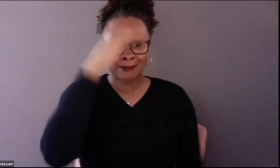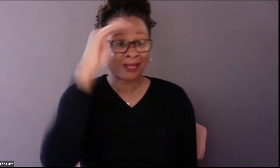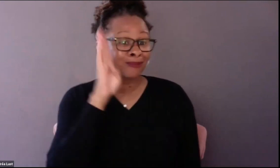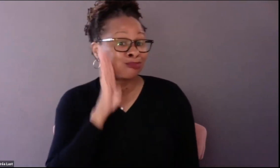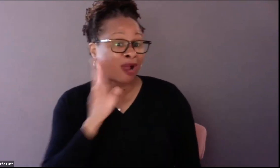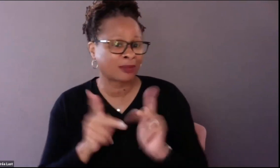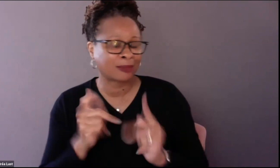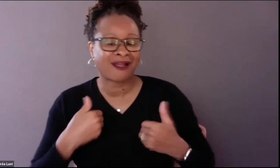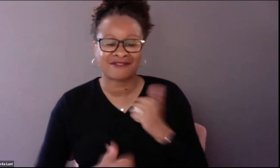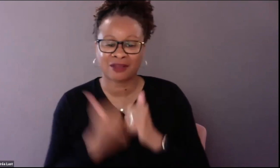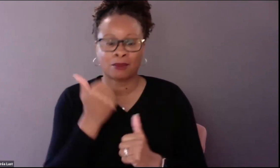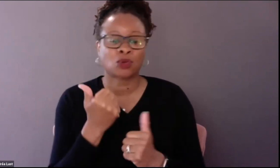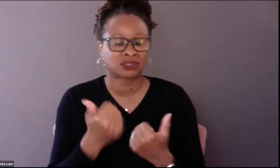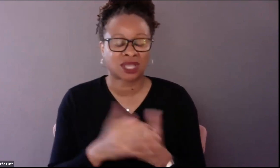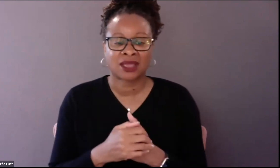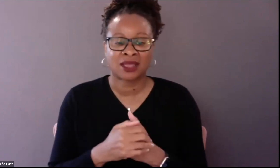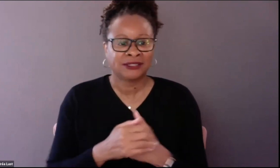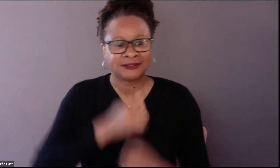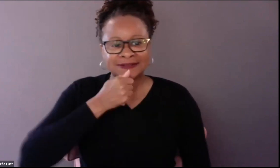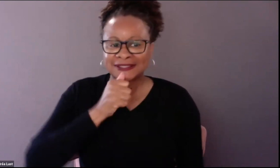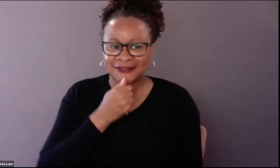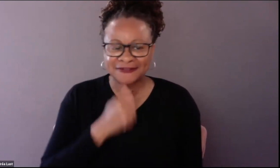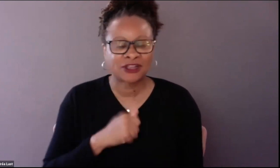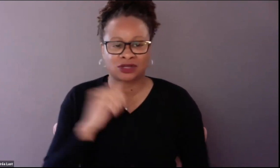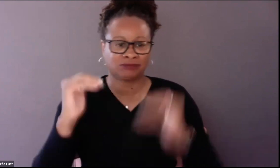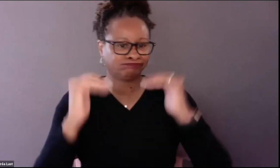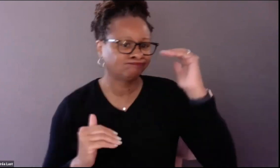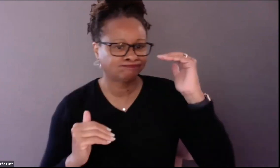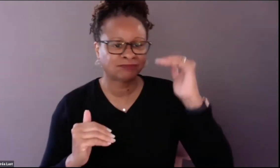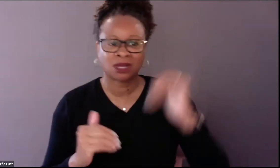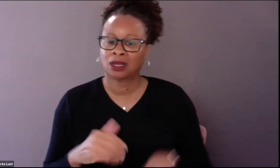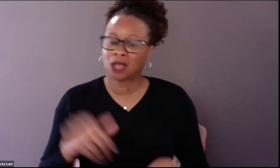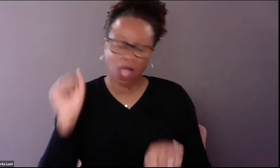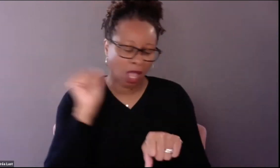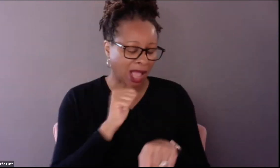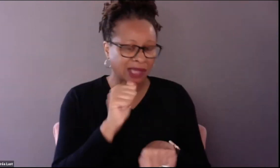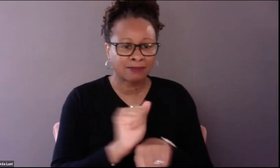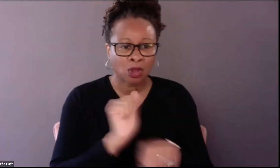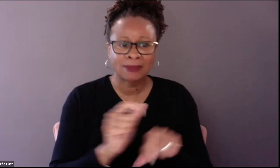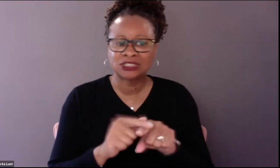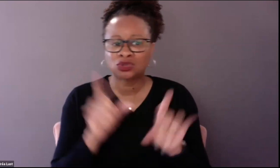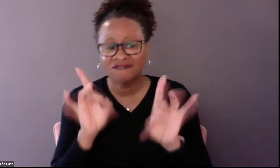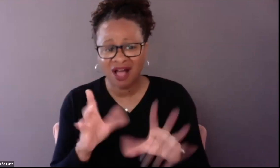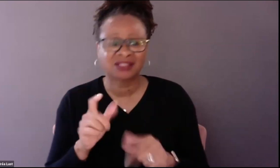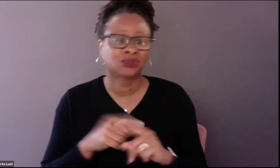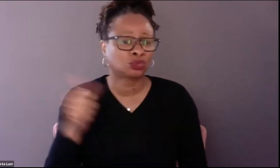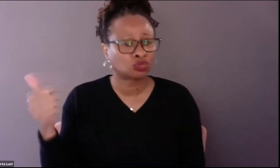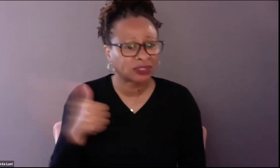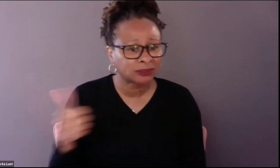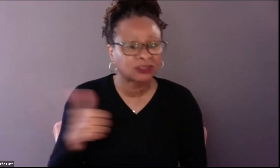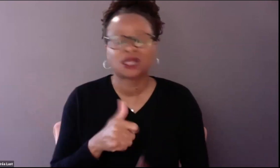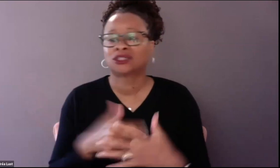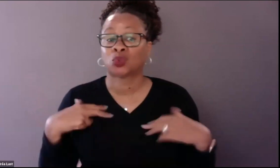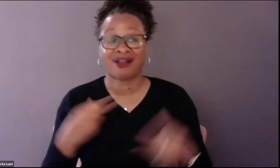have the most severe inequities, from unemployment to violence to transportation to